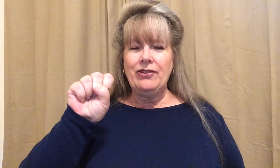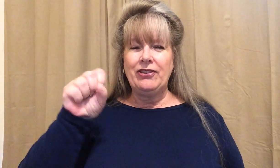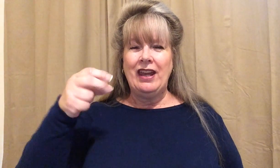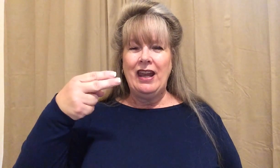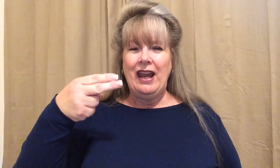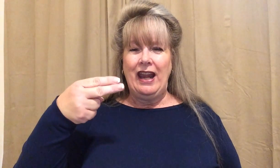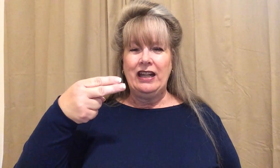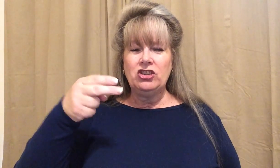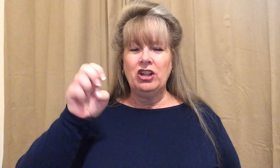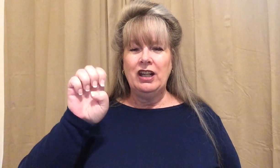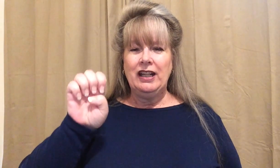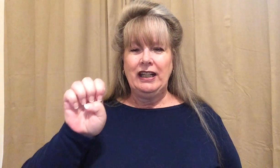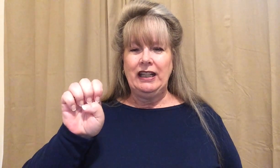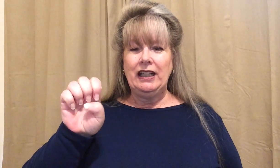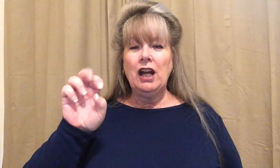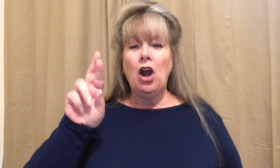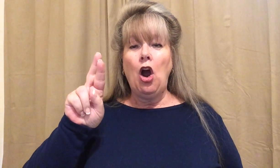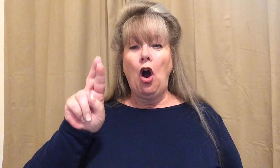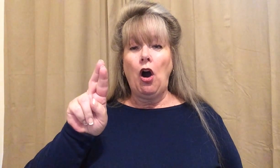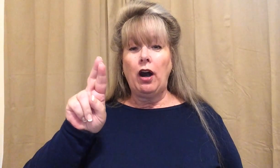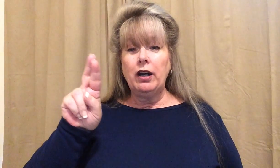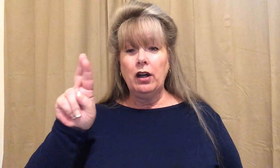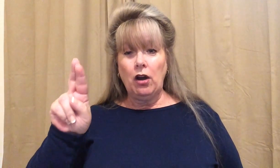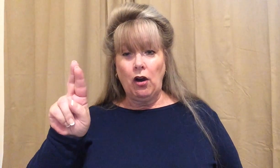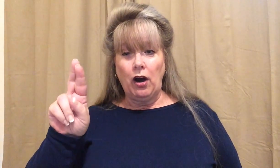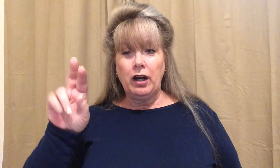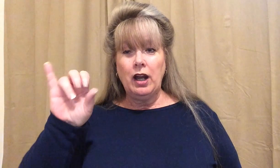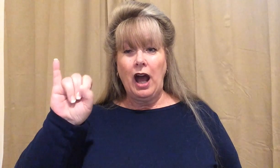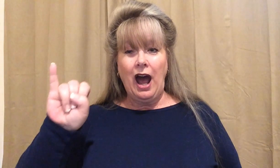S, H, E, R, R,